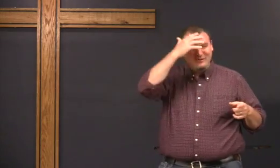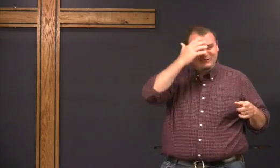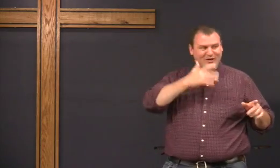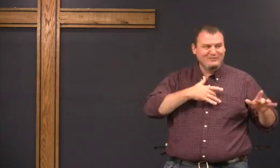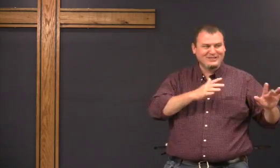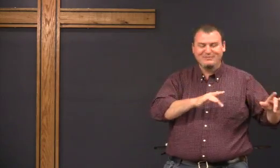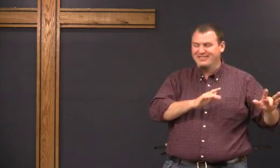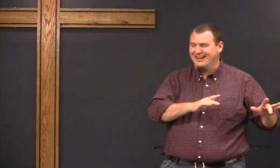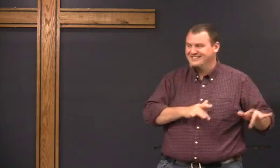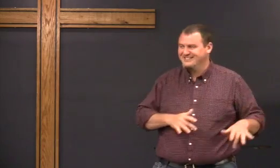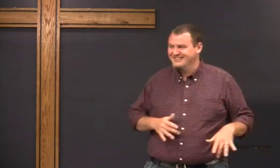Trump sympathizer.